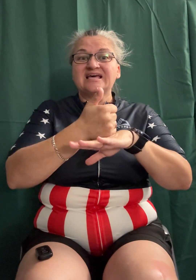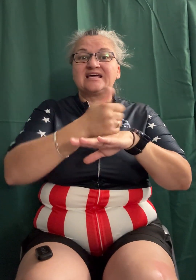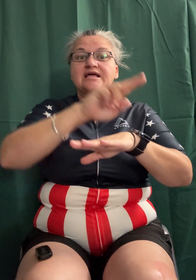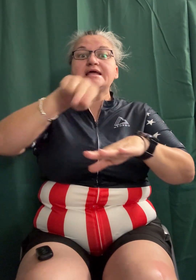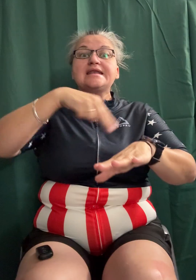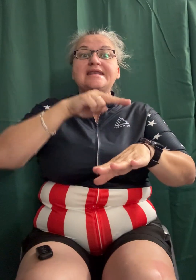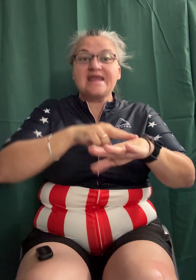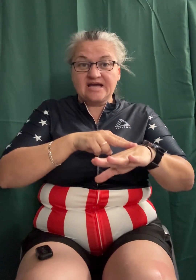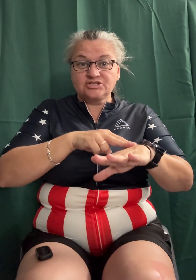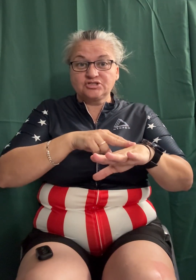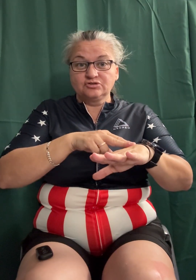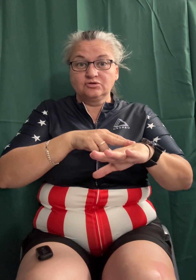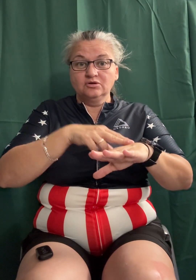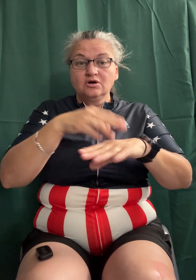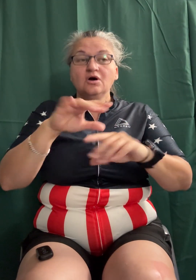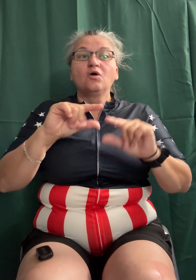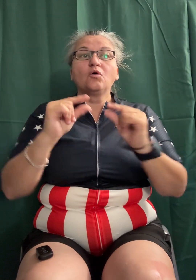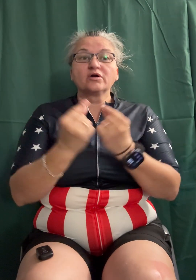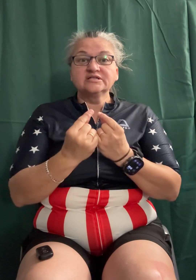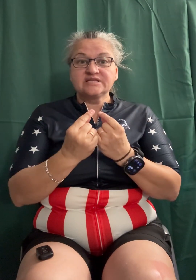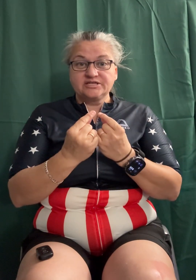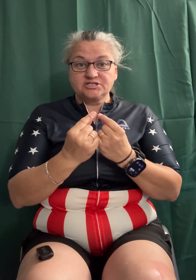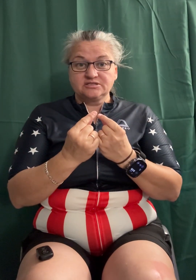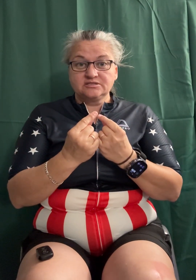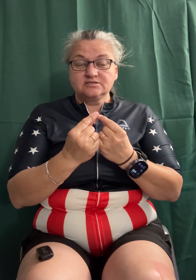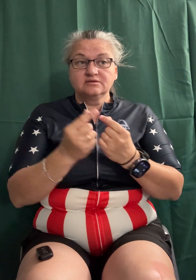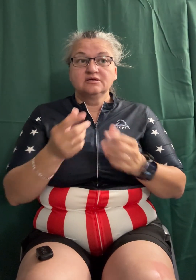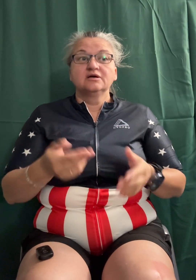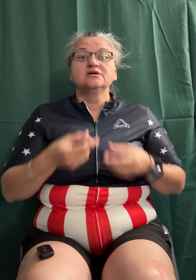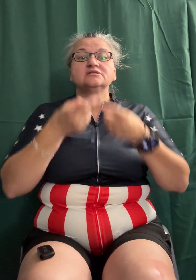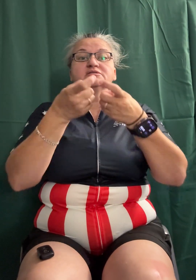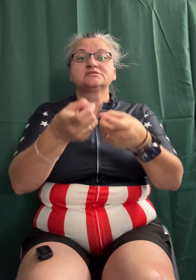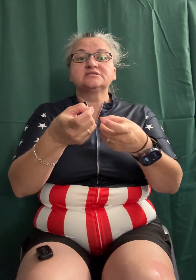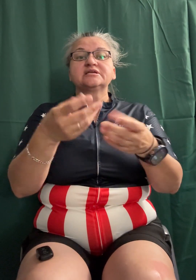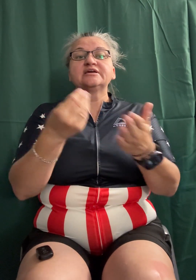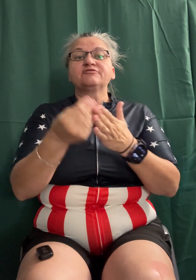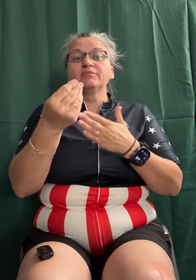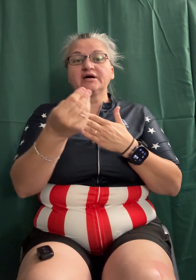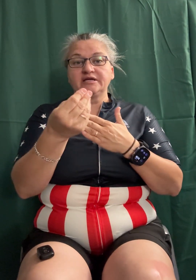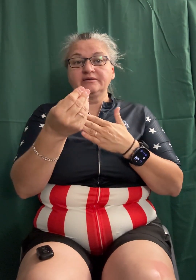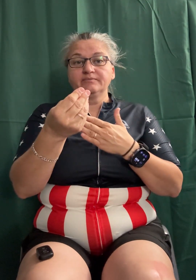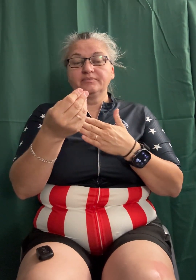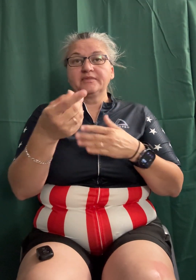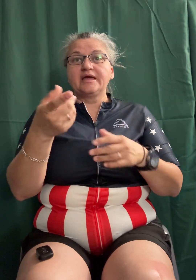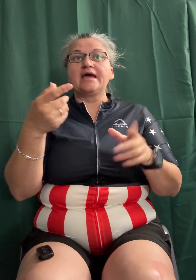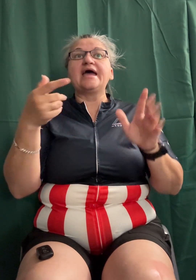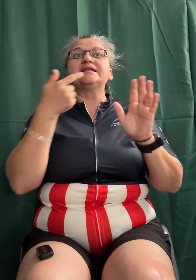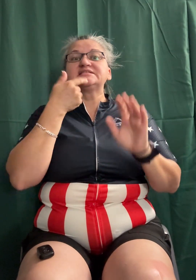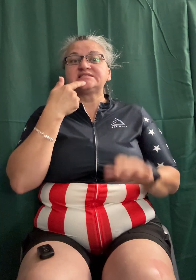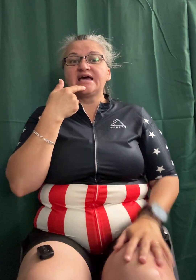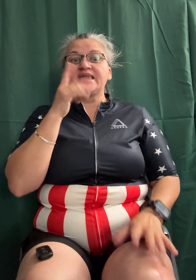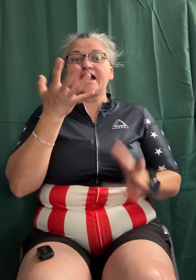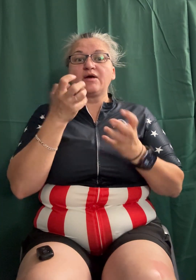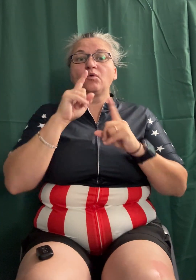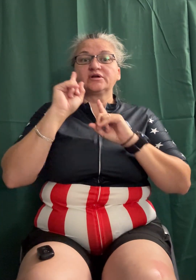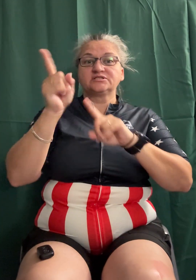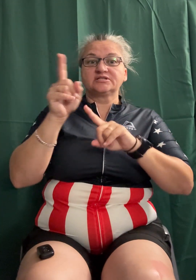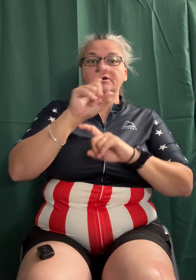set national organizations to give money and say, I want it to go